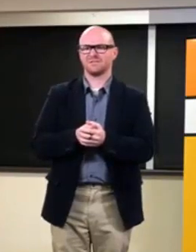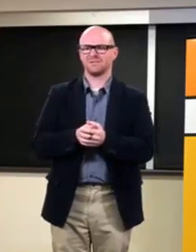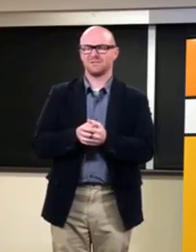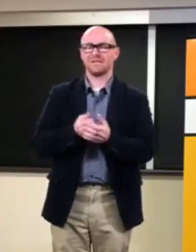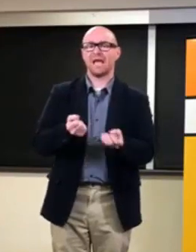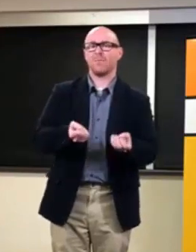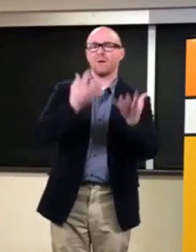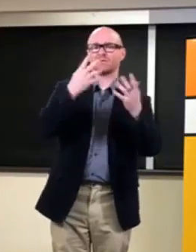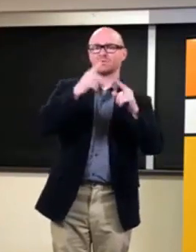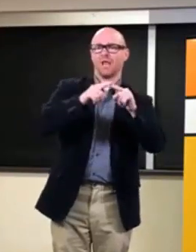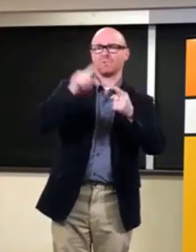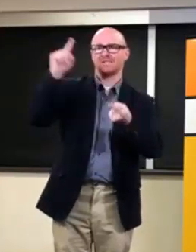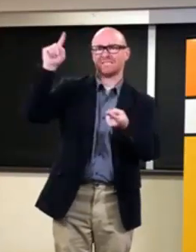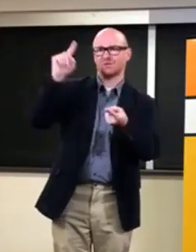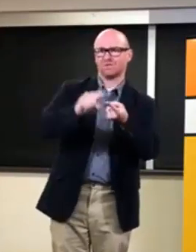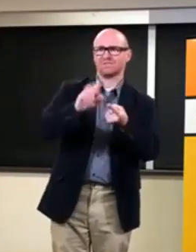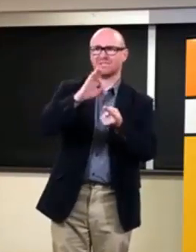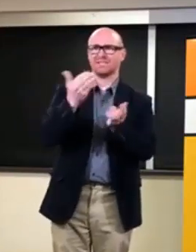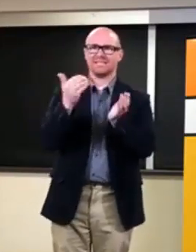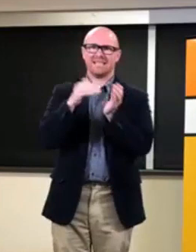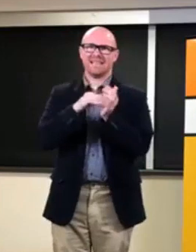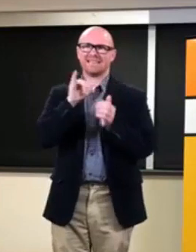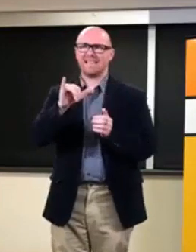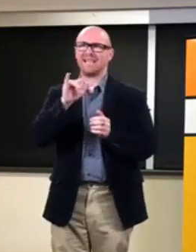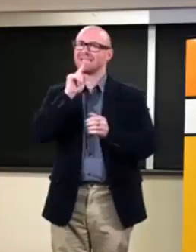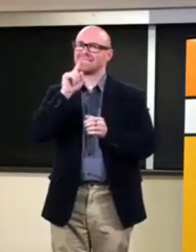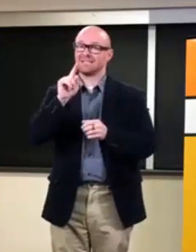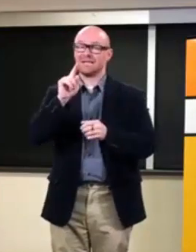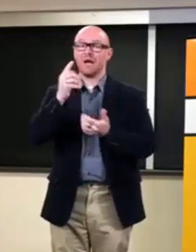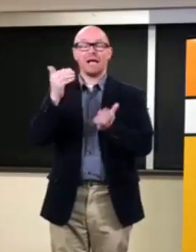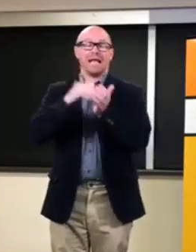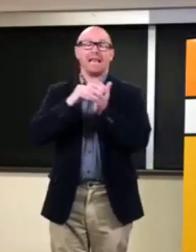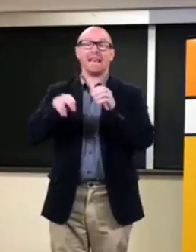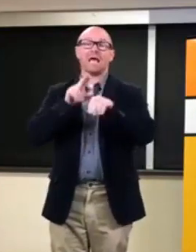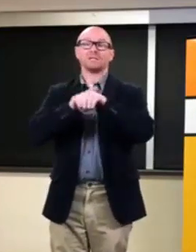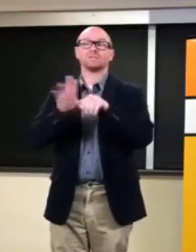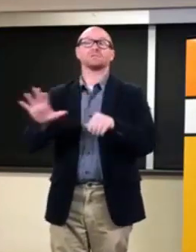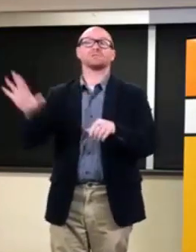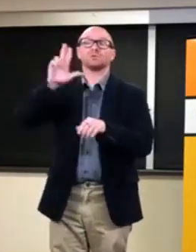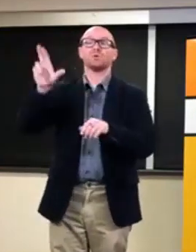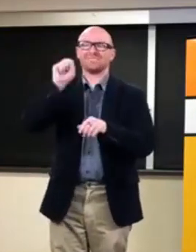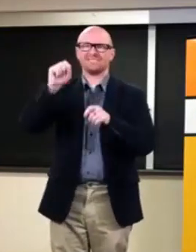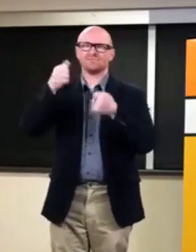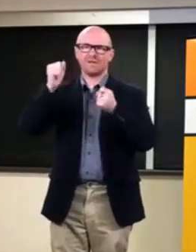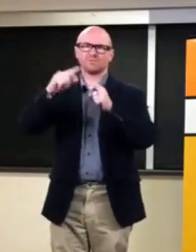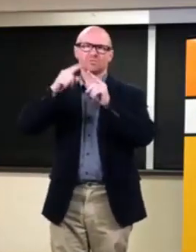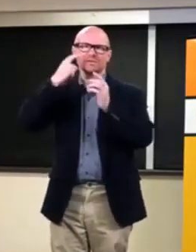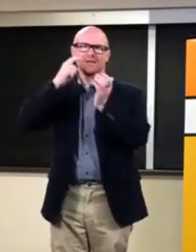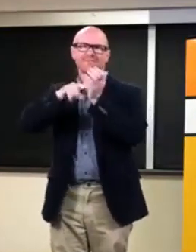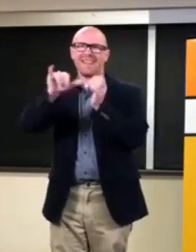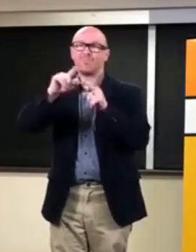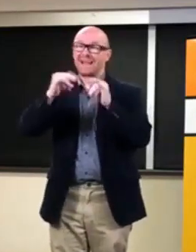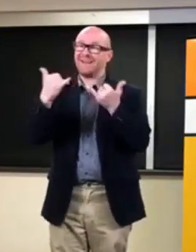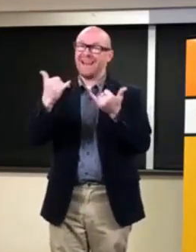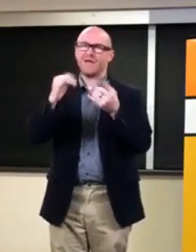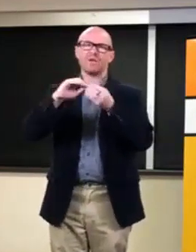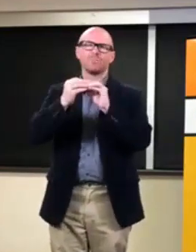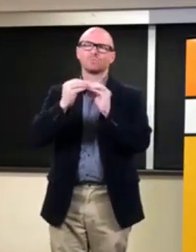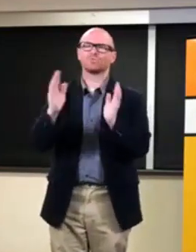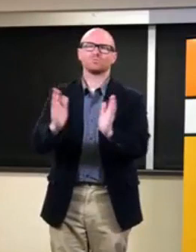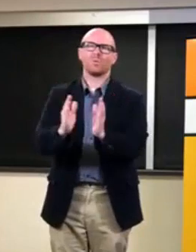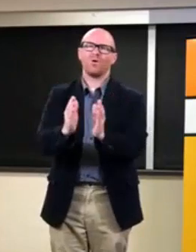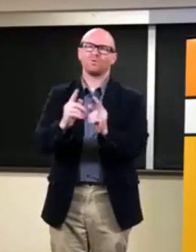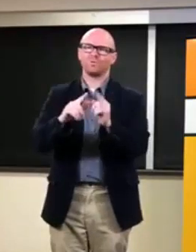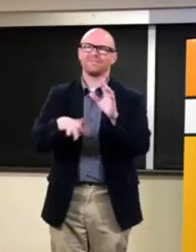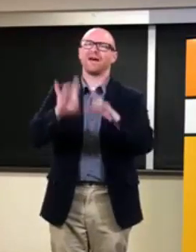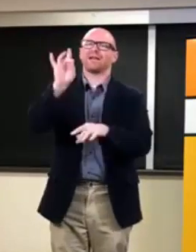does the reliability decrease? And, you know, that's something that nationally we are working to identify. We just need bigger numbers and understanding of everybody